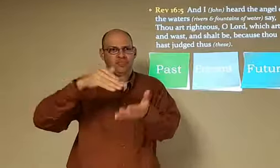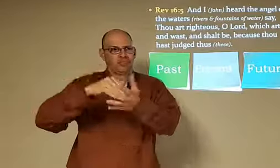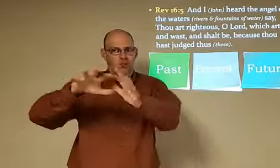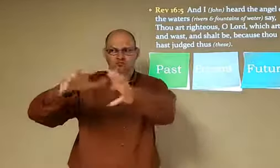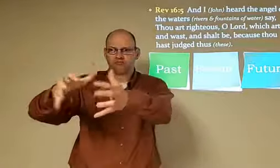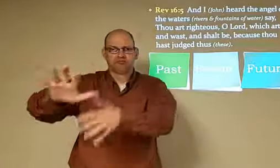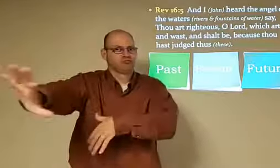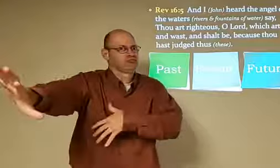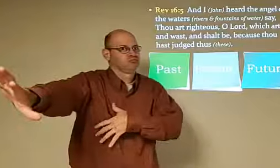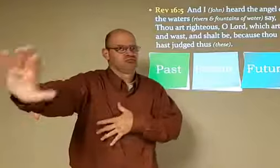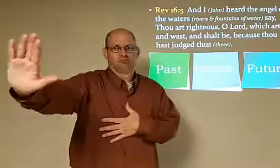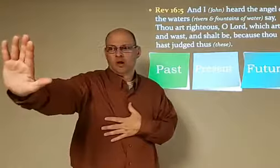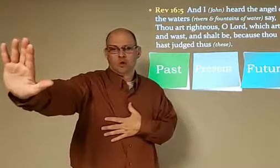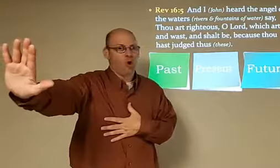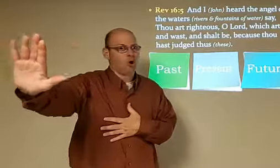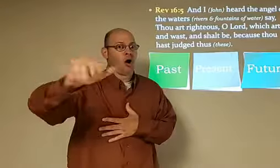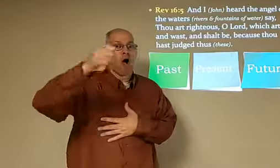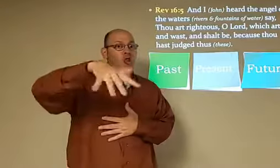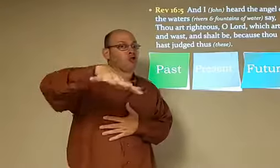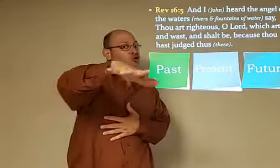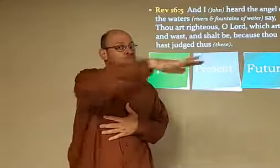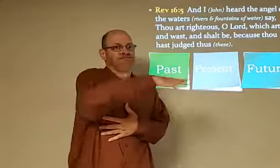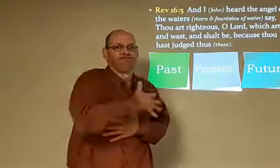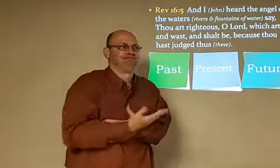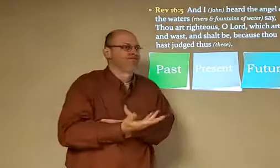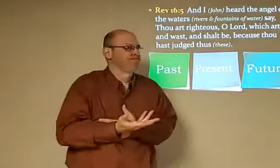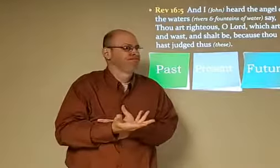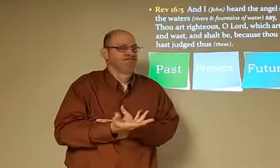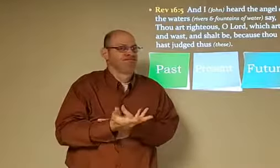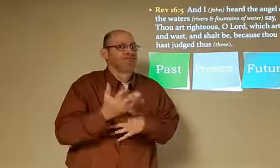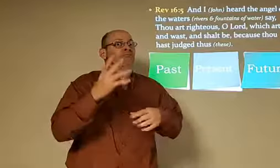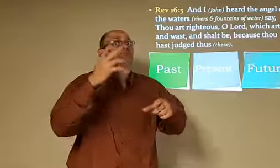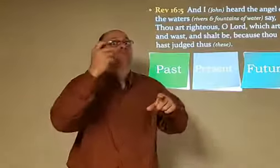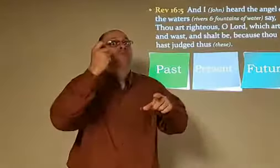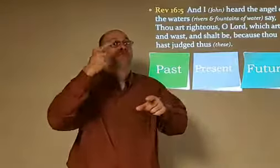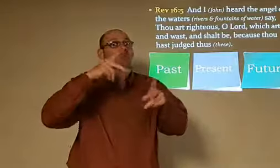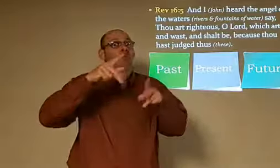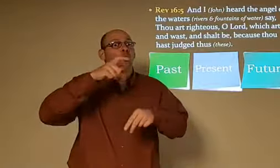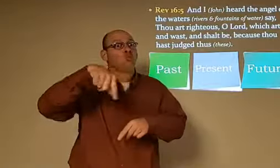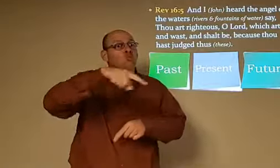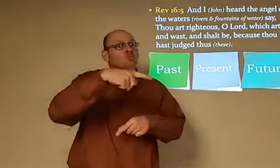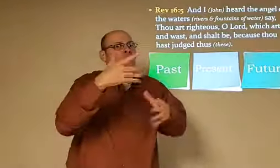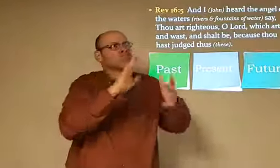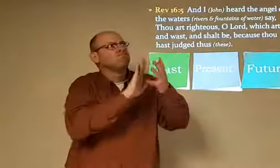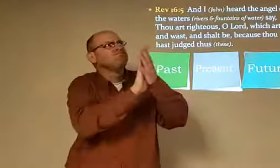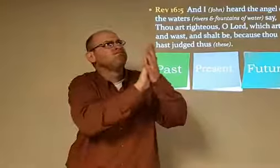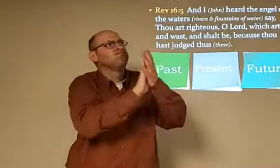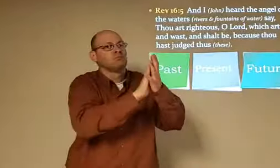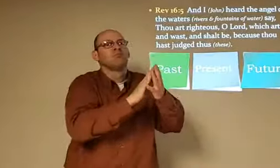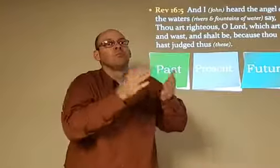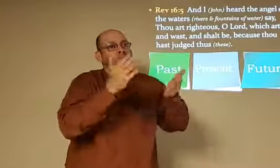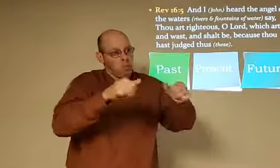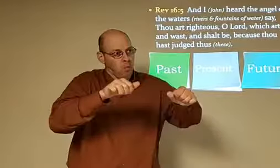that really means the 144,000. They'll be in protection. They'll be in hiding, but all others, they won't. Those who have, you know,